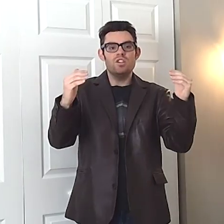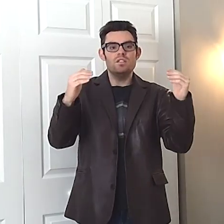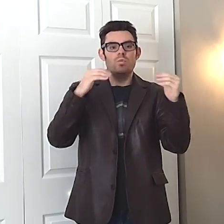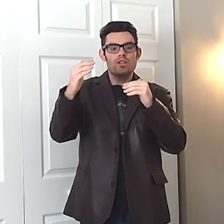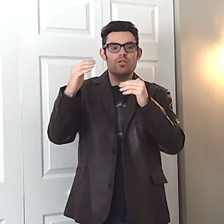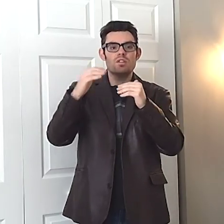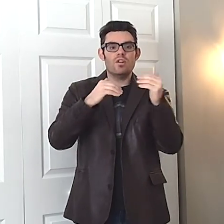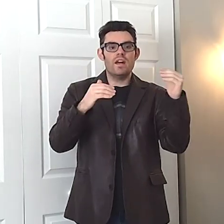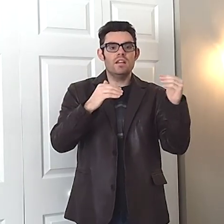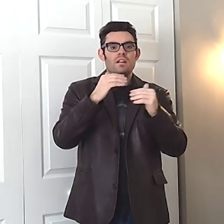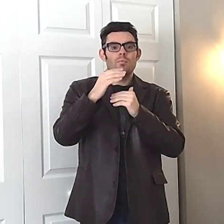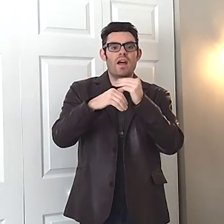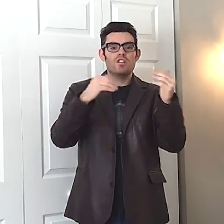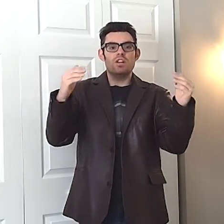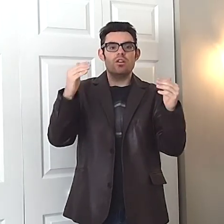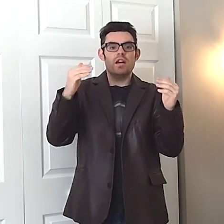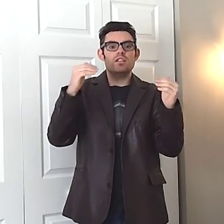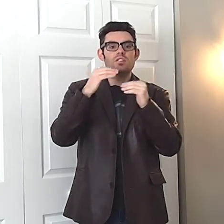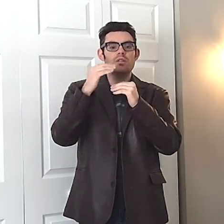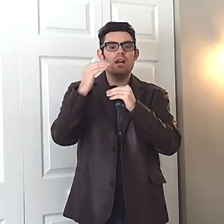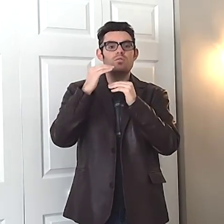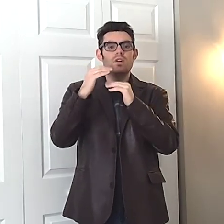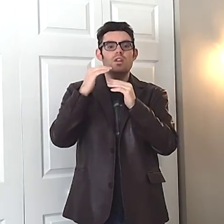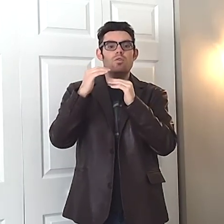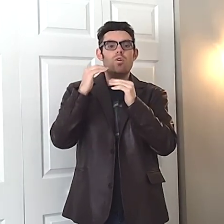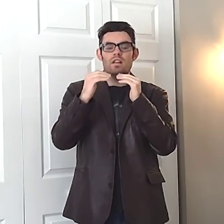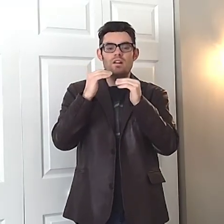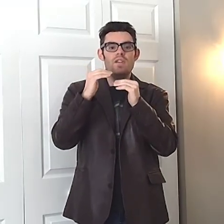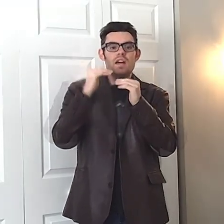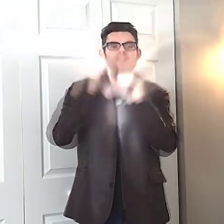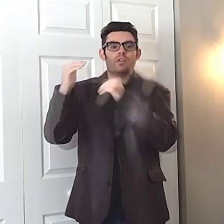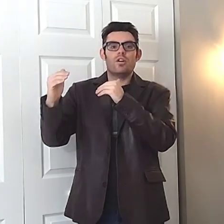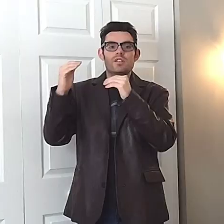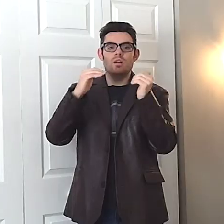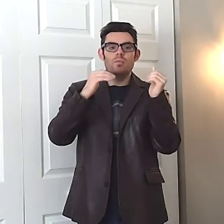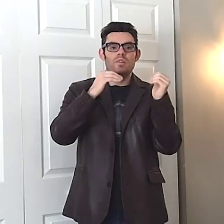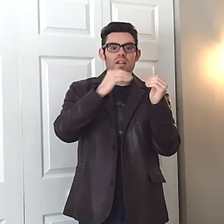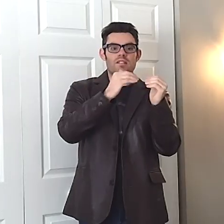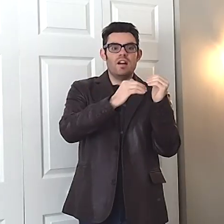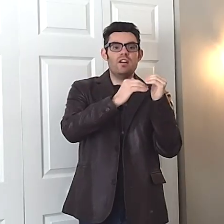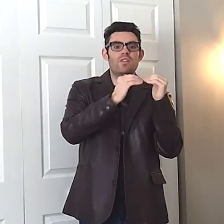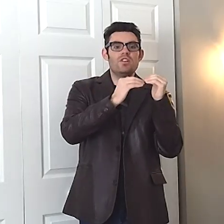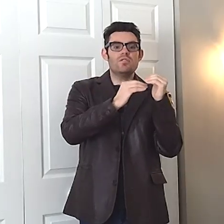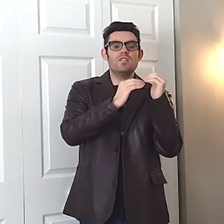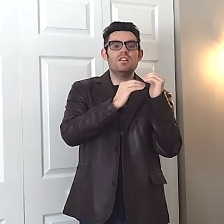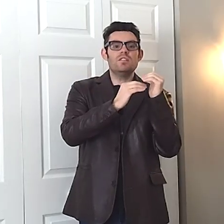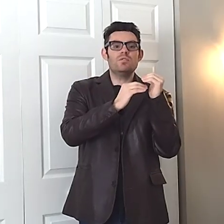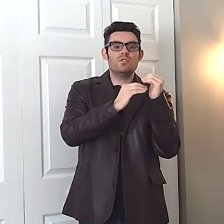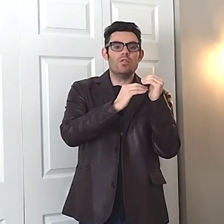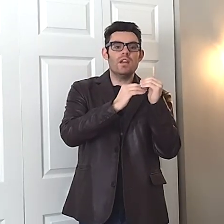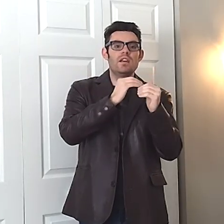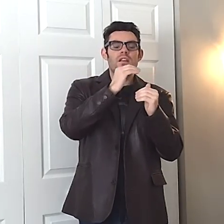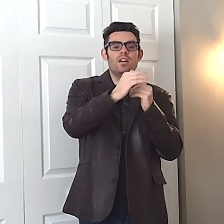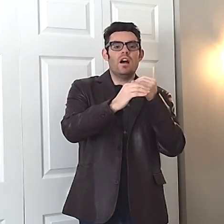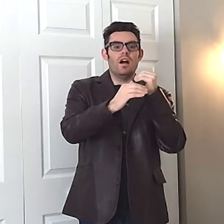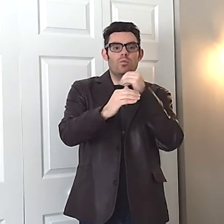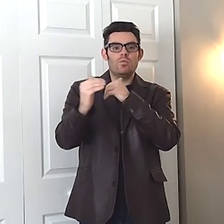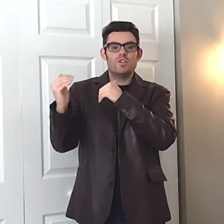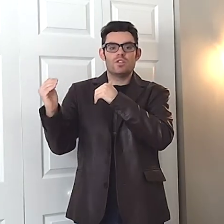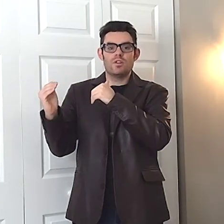witches, wizards, and all that, magic and all that, so that's really cool. I love that. There are some like side adventures in the story, which is